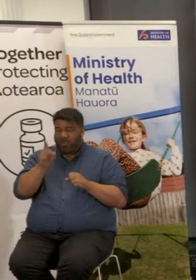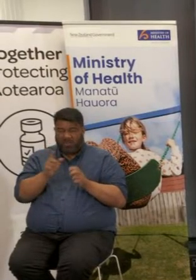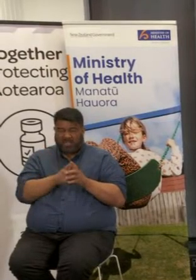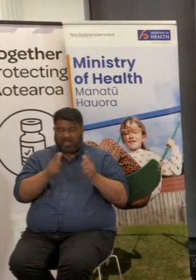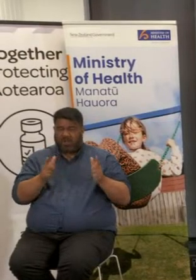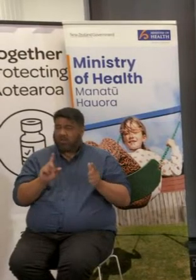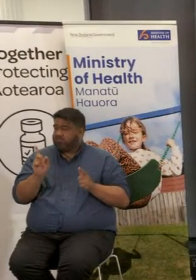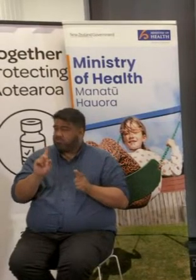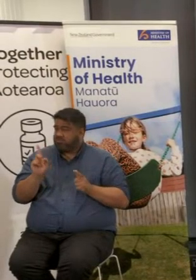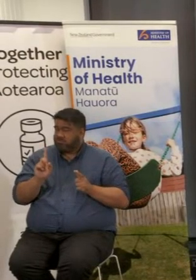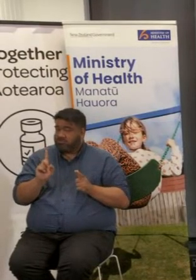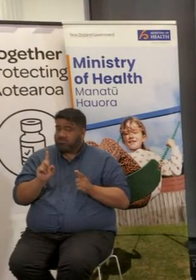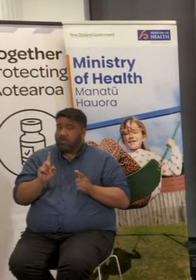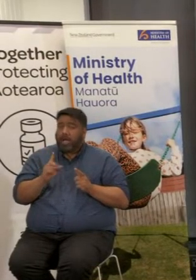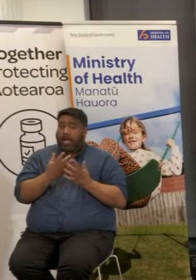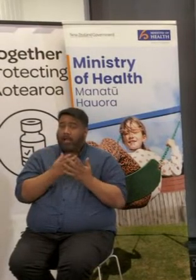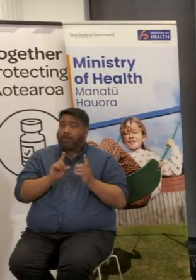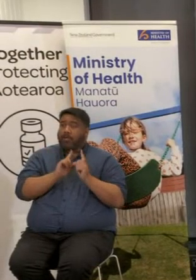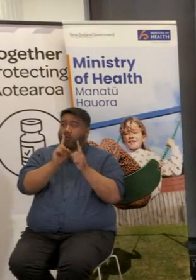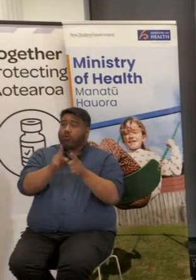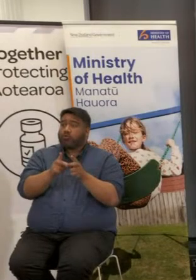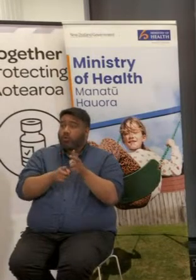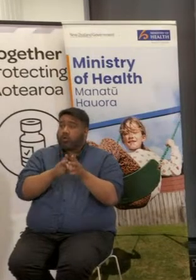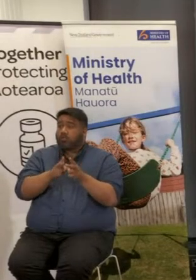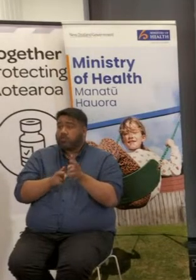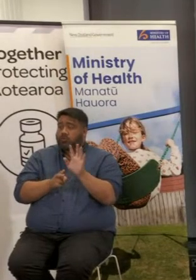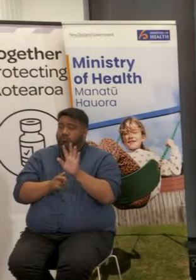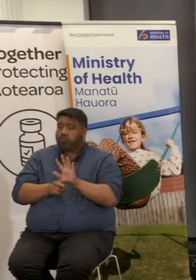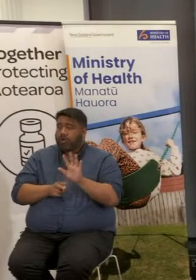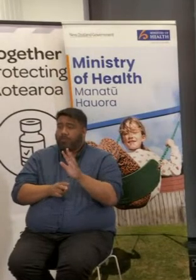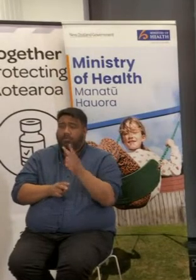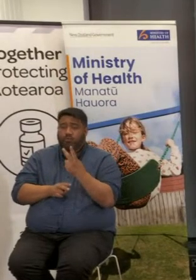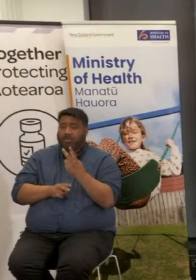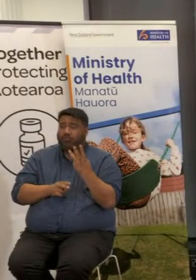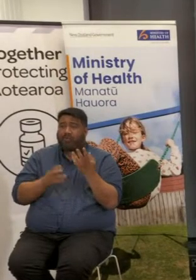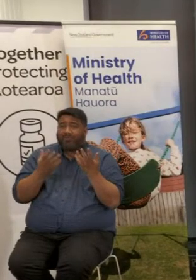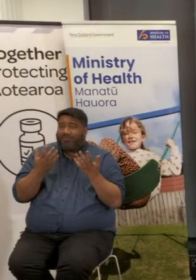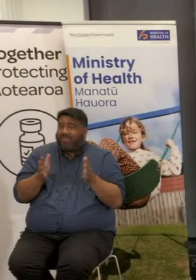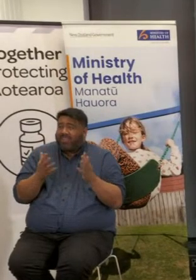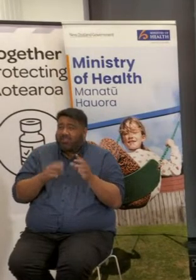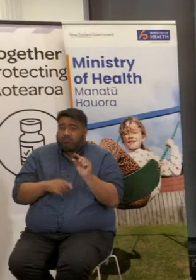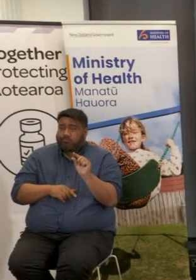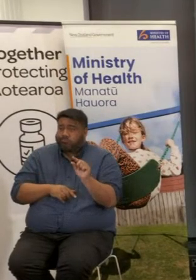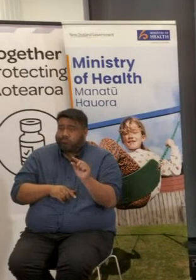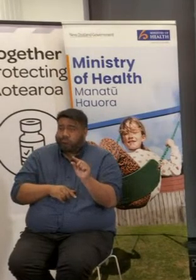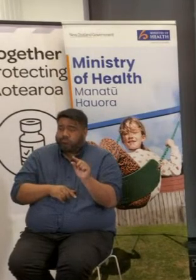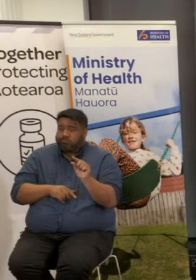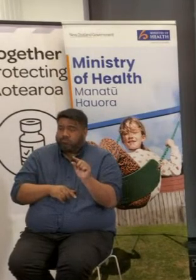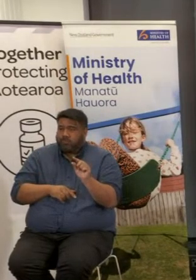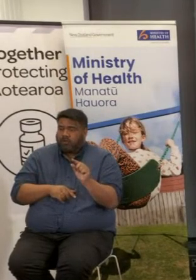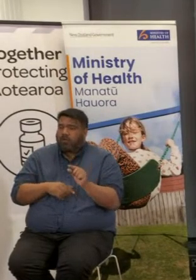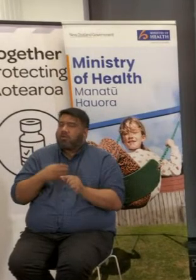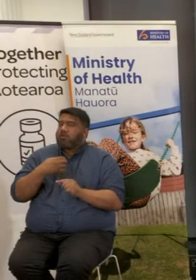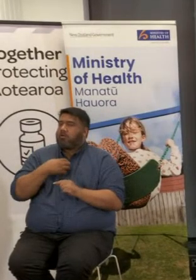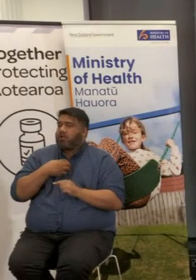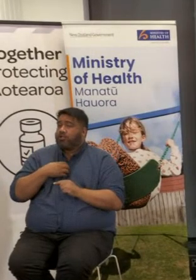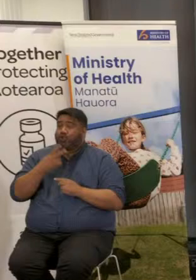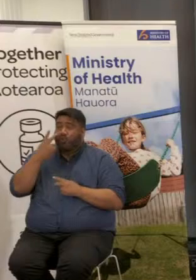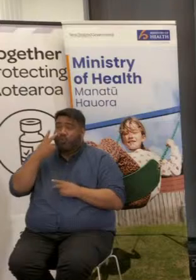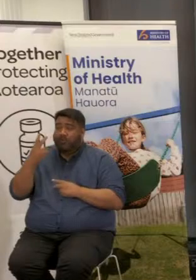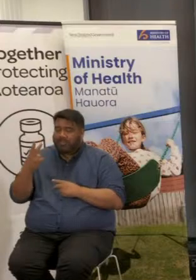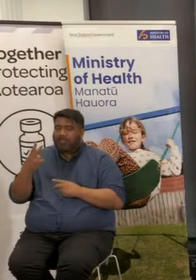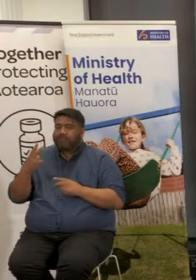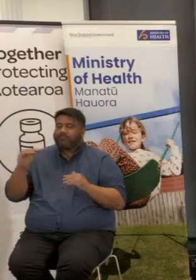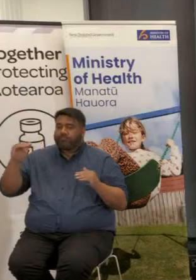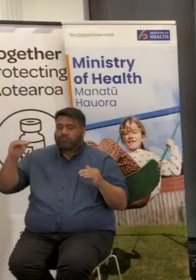those cases. So it's just explaining why we are seeing already the proportion of cases